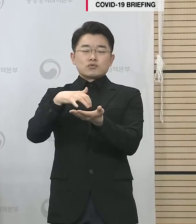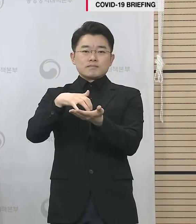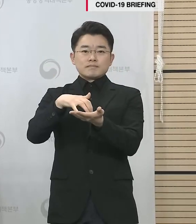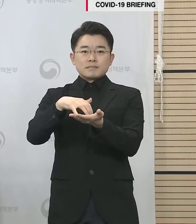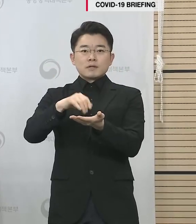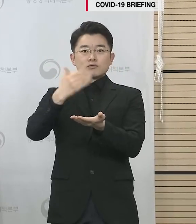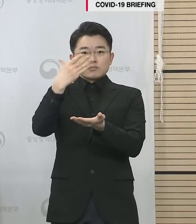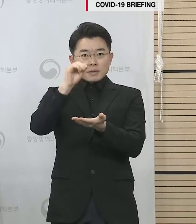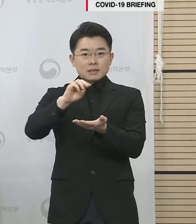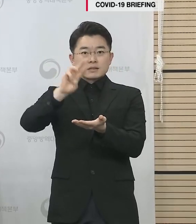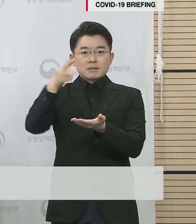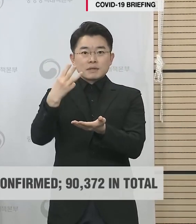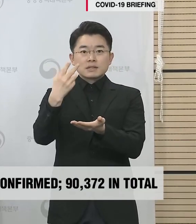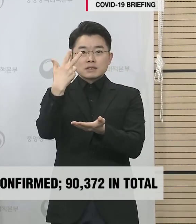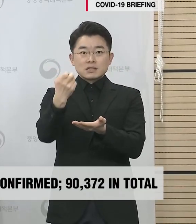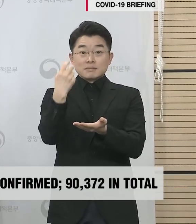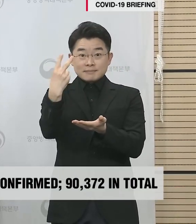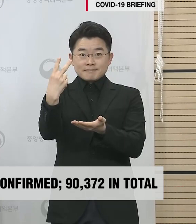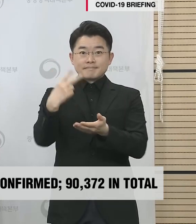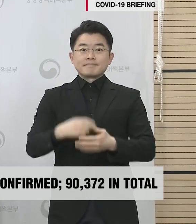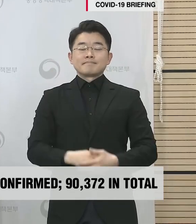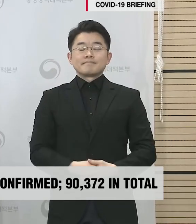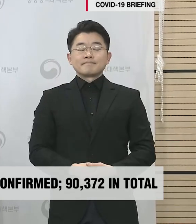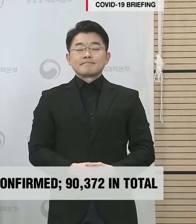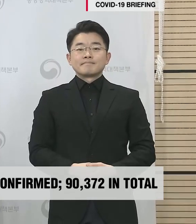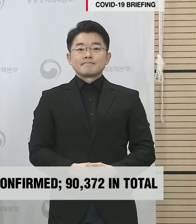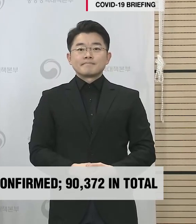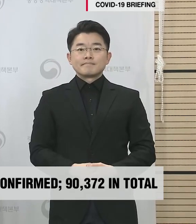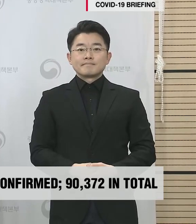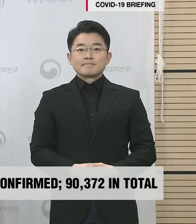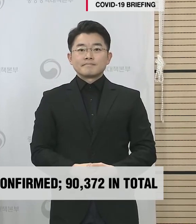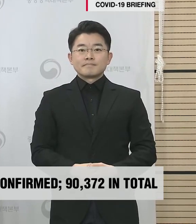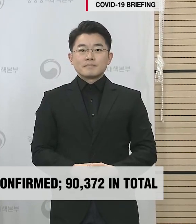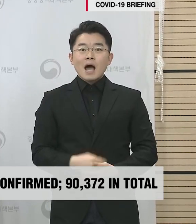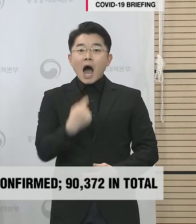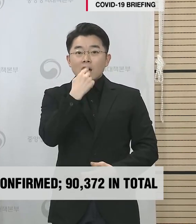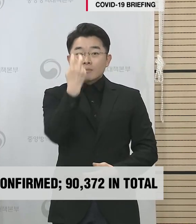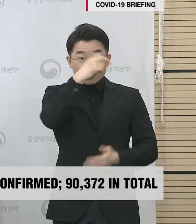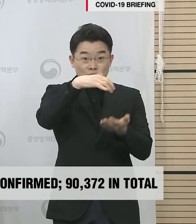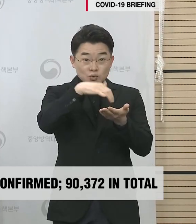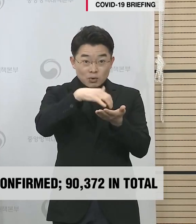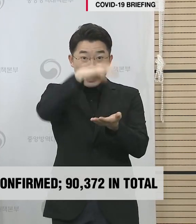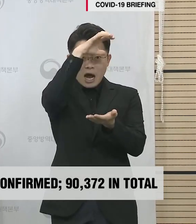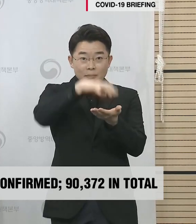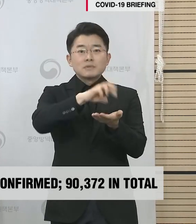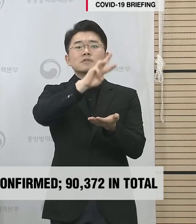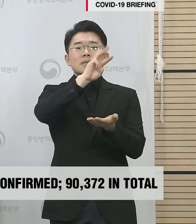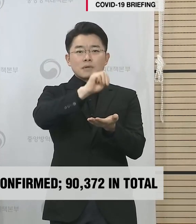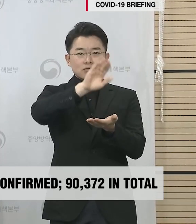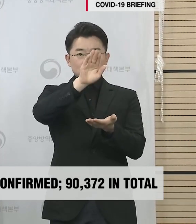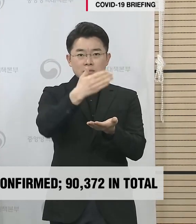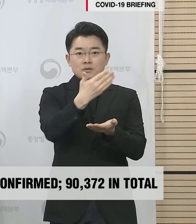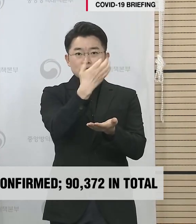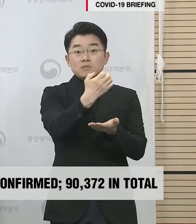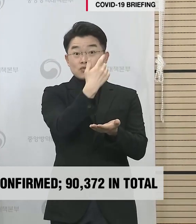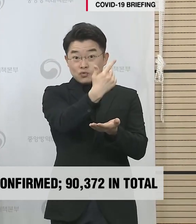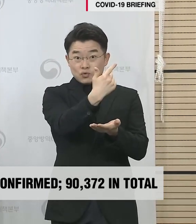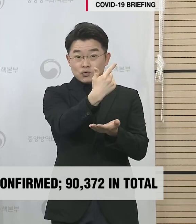The total caseload now stands at 90,372. And a total of